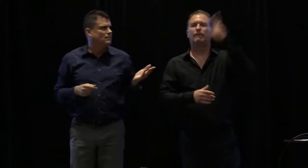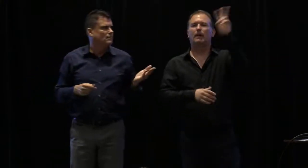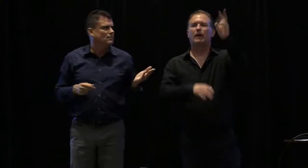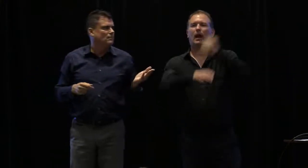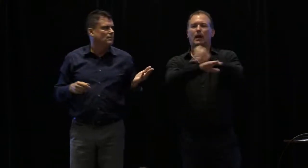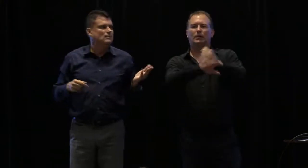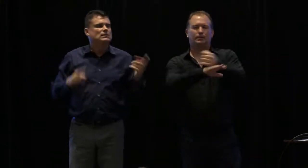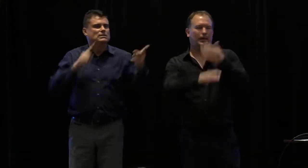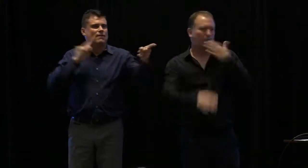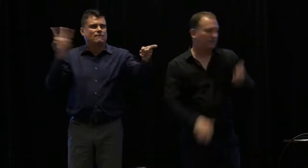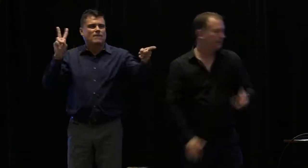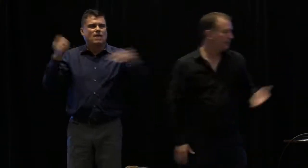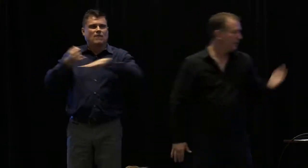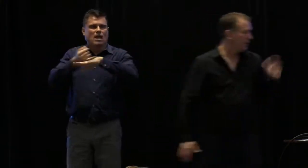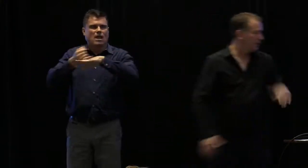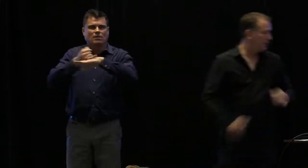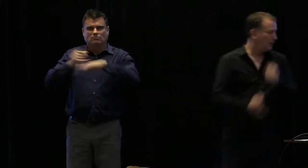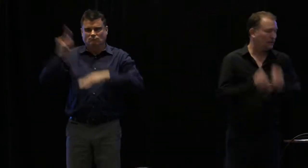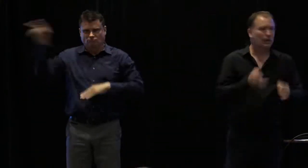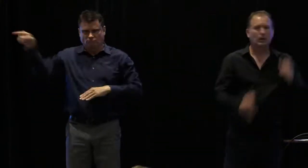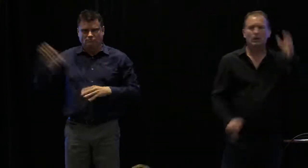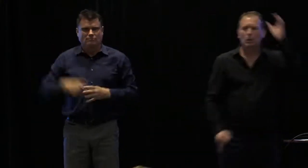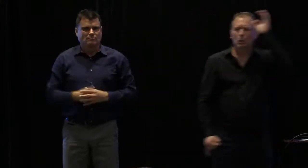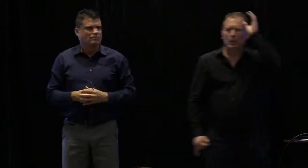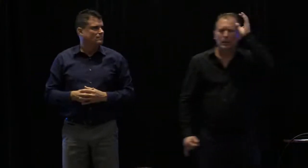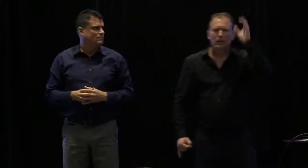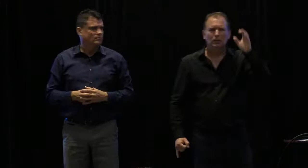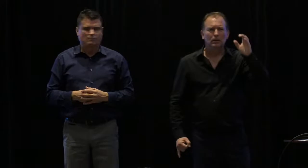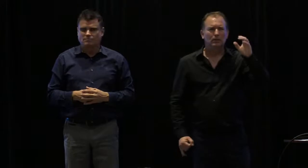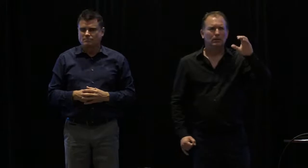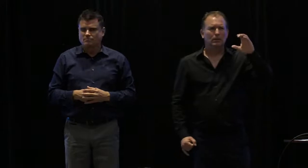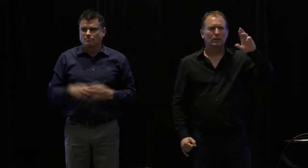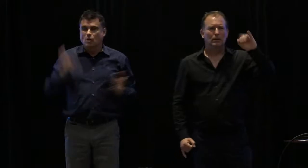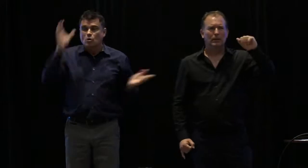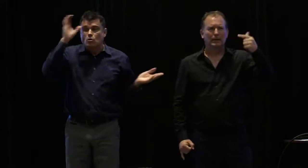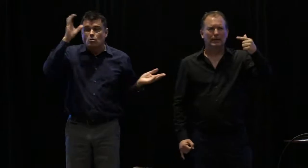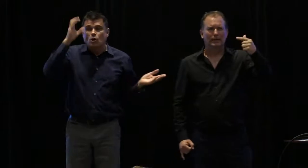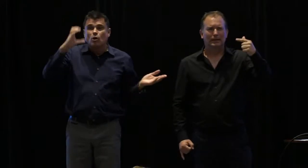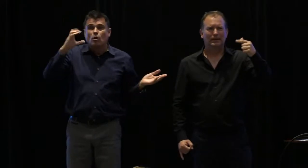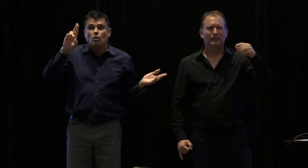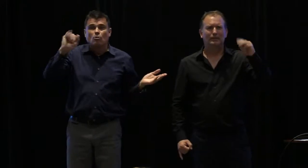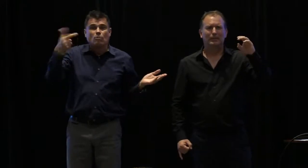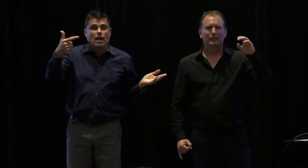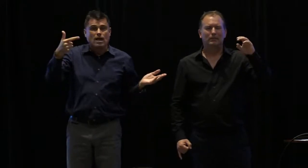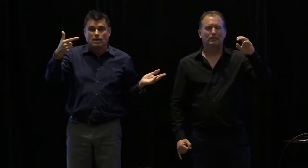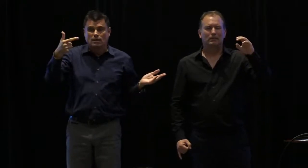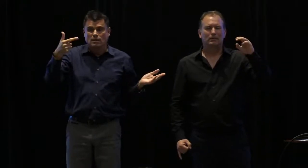have just gotten the information that she has now moved over to the island. And then